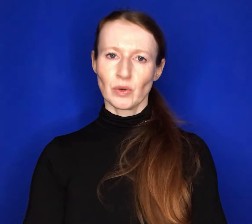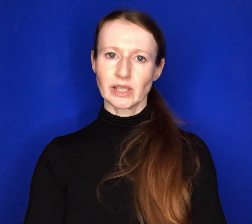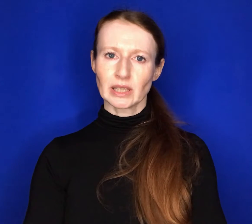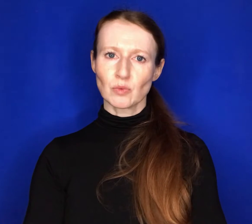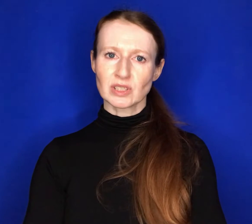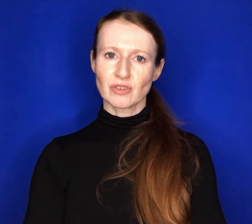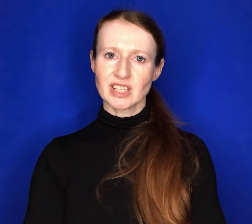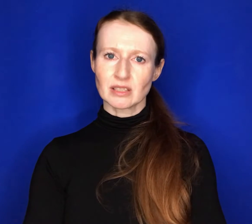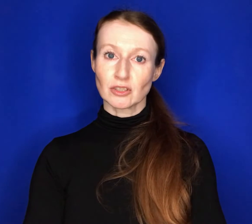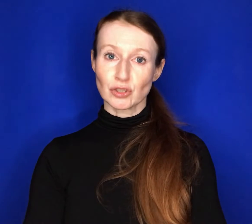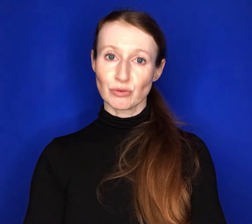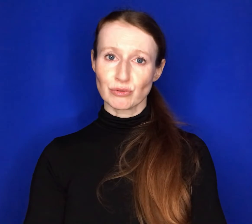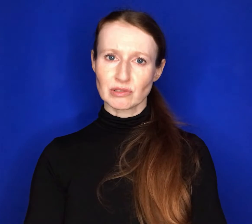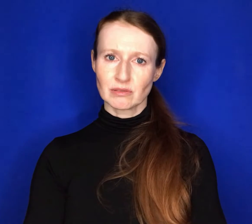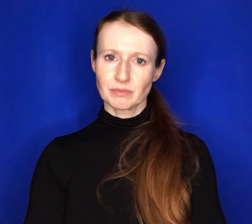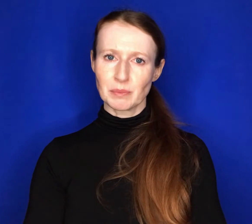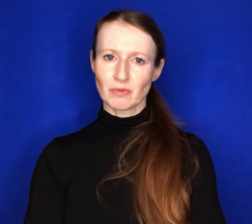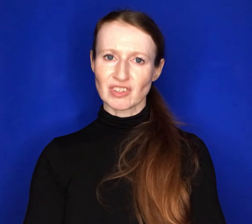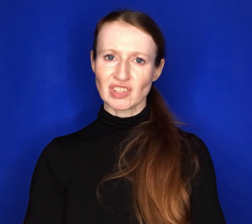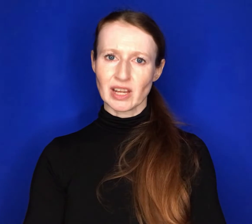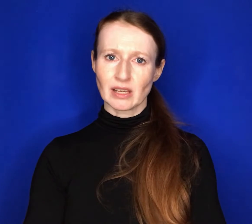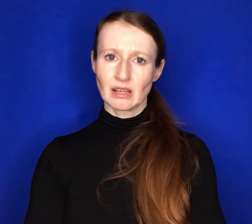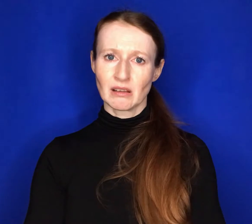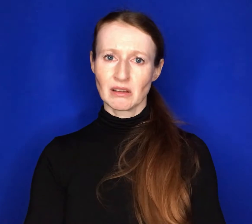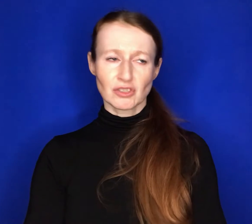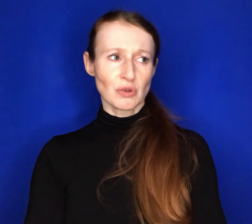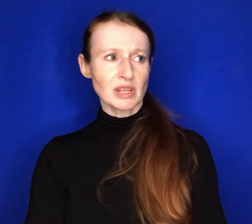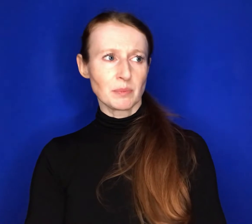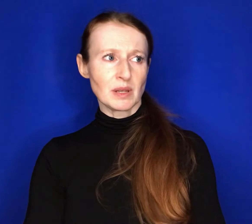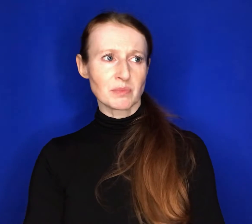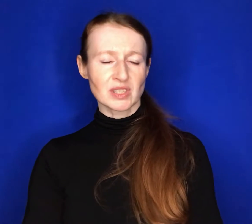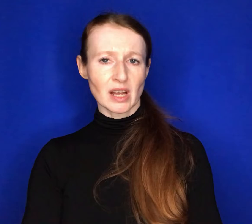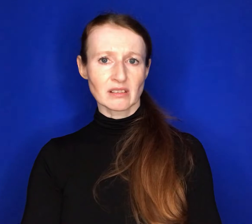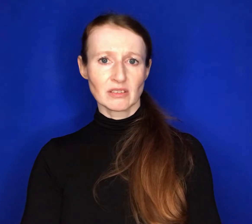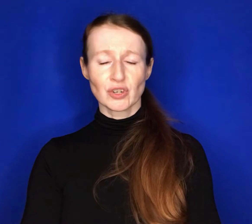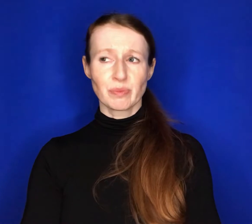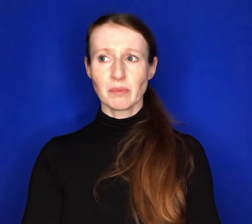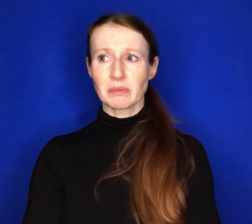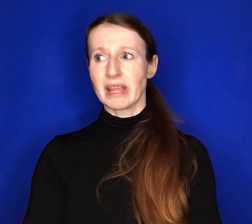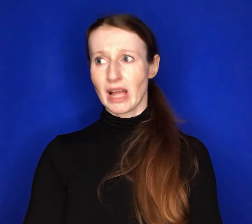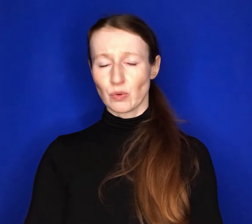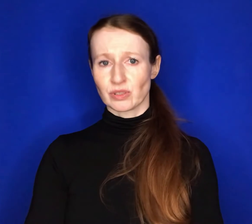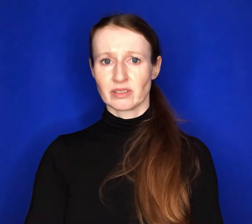When Hitler was greasing the Jews, people were saying, "Don't get me upset, you're bumming me out."